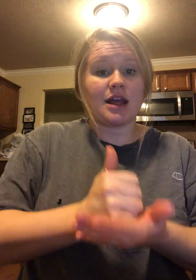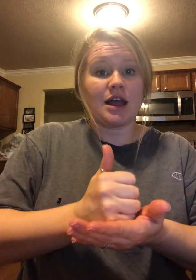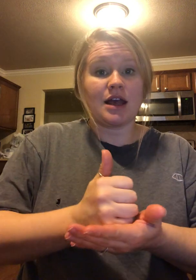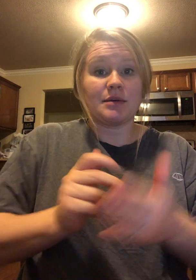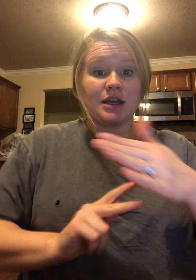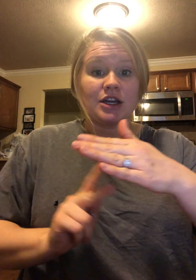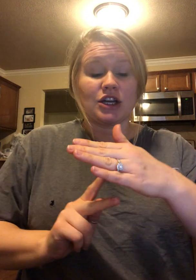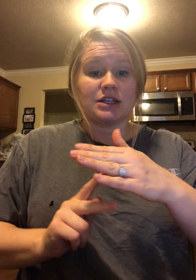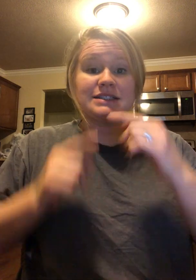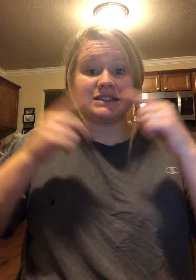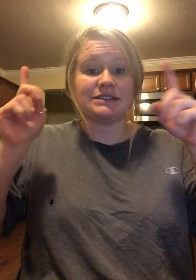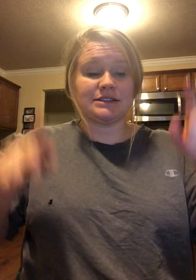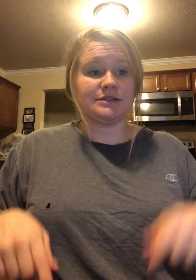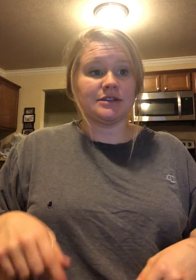Stretch. Down.